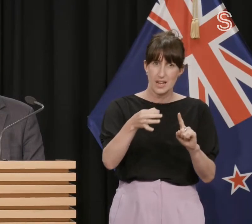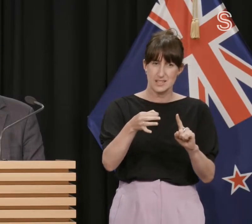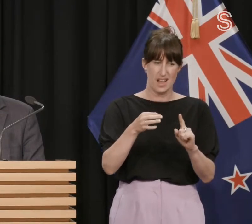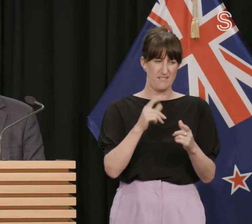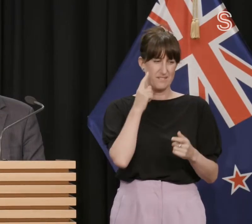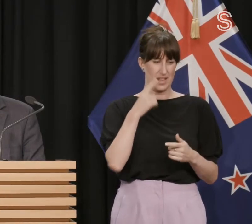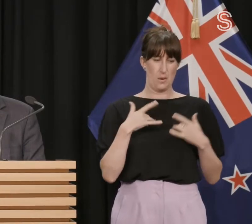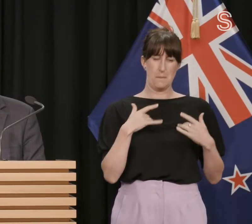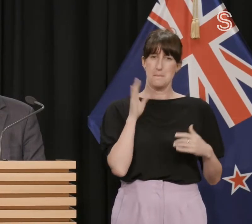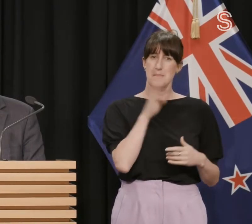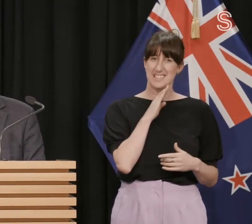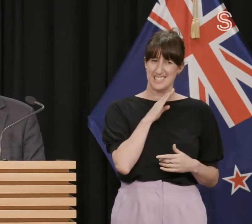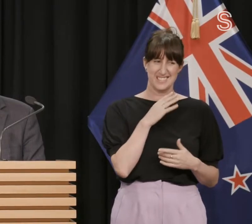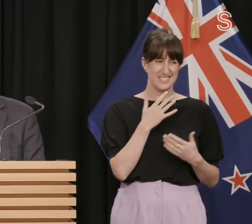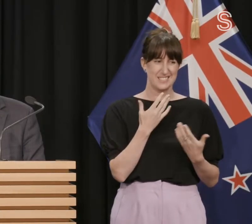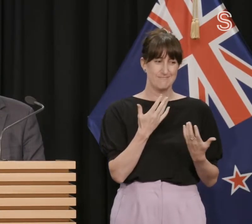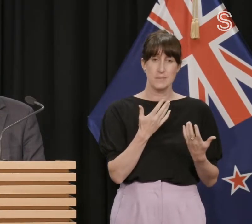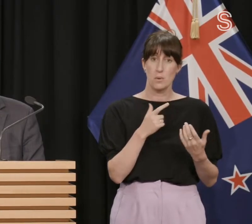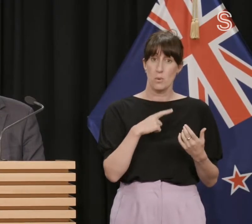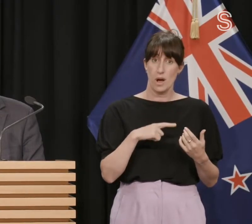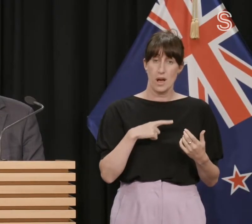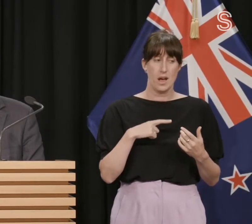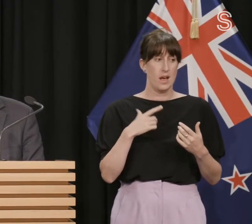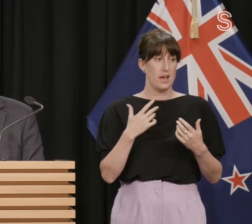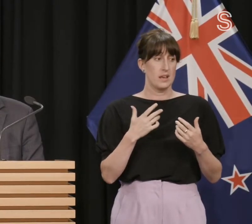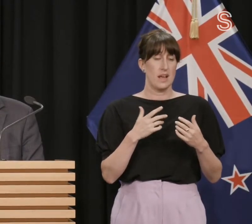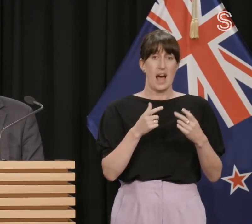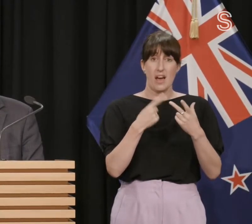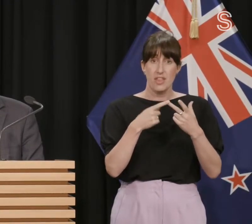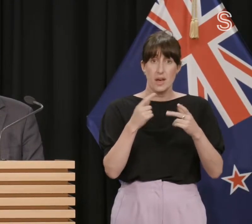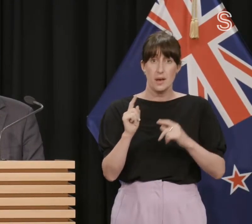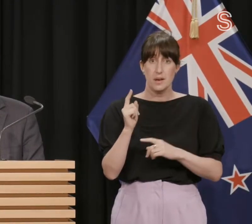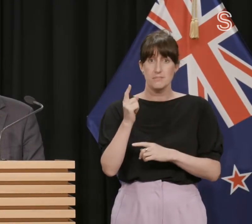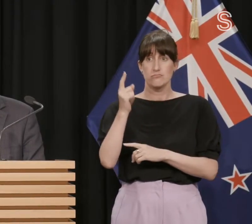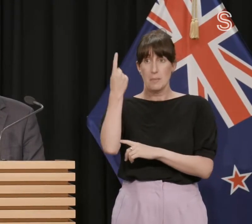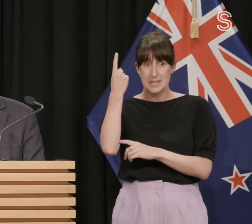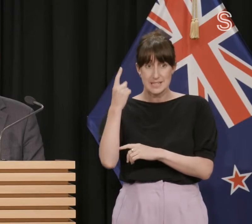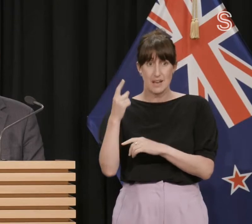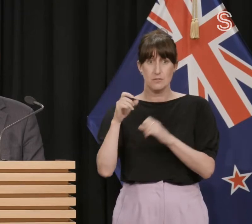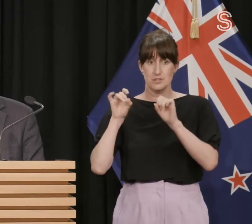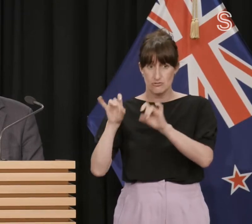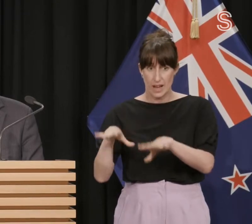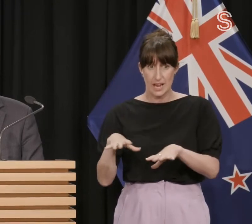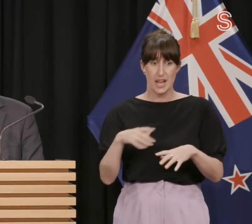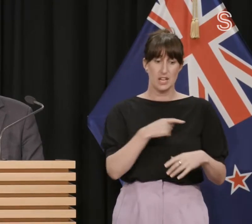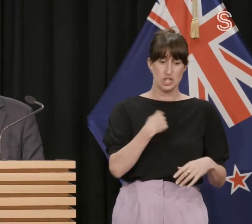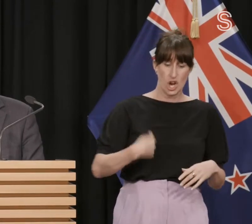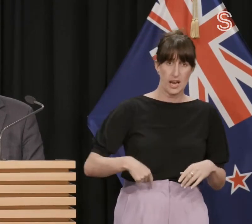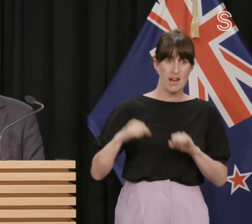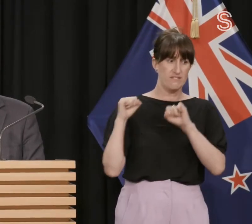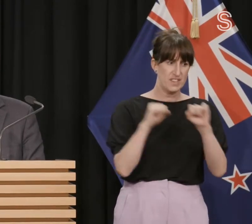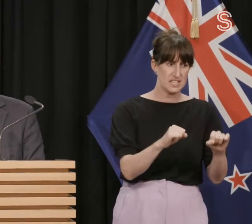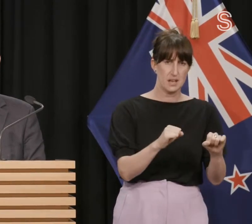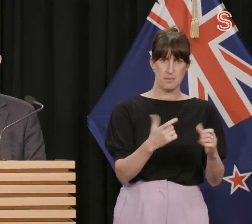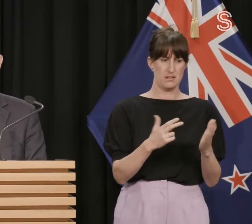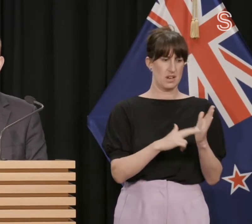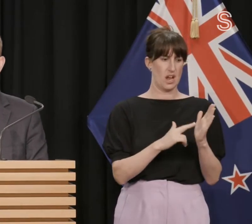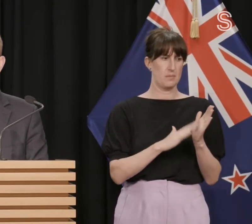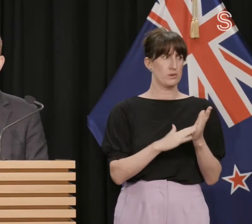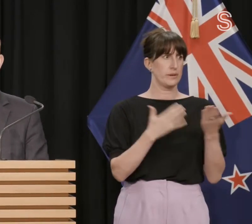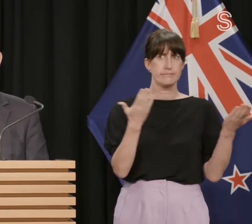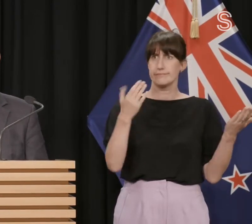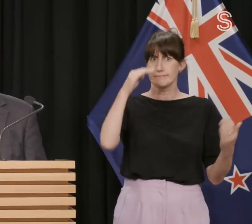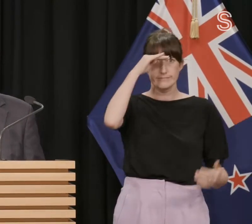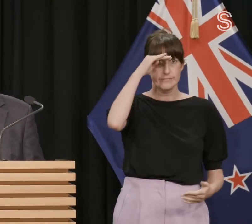Chinese Foreign Minister made a big push down there. Australia's Foreign Minister was out there as well. And the criticism was that Mahuta was kind of nowhere to be